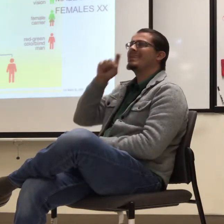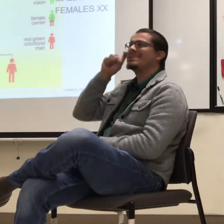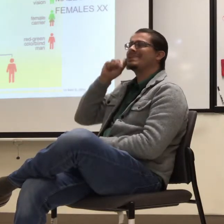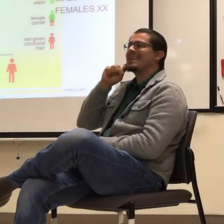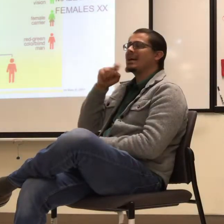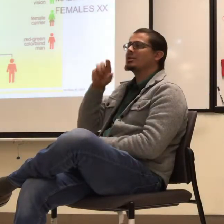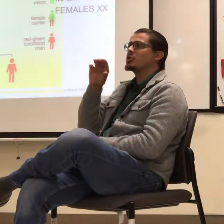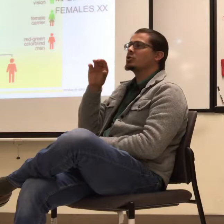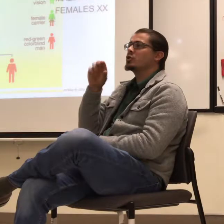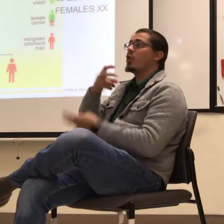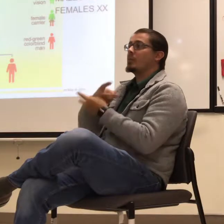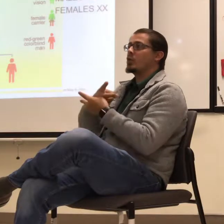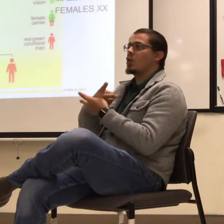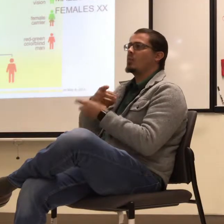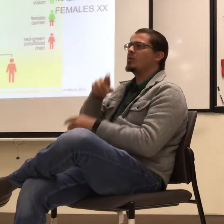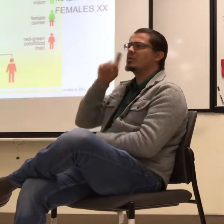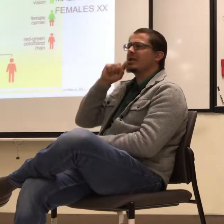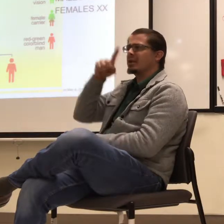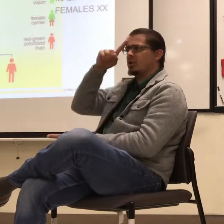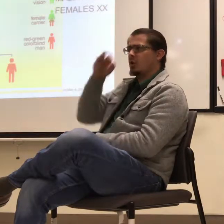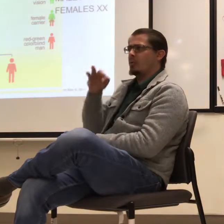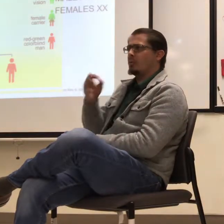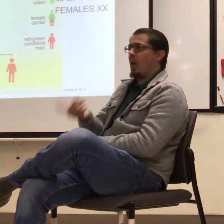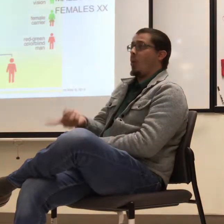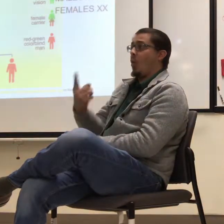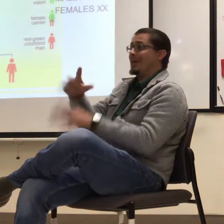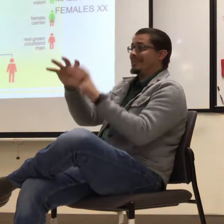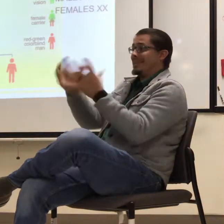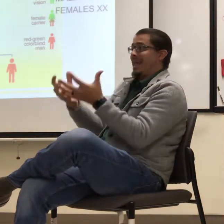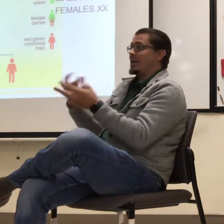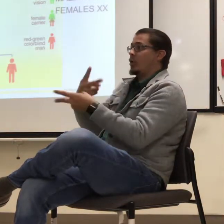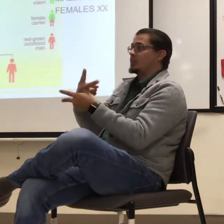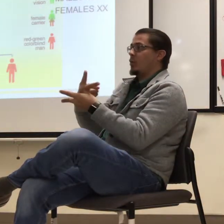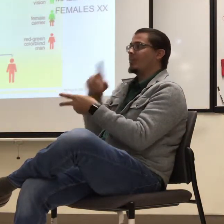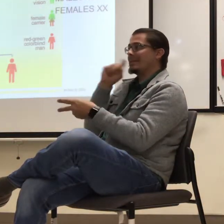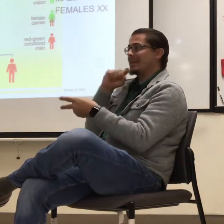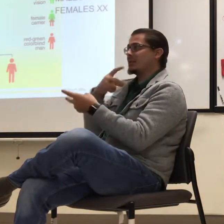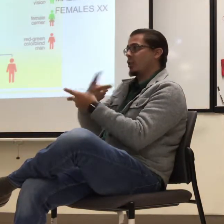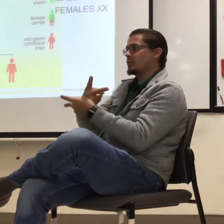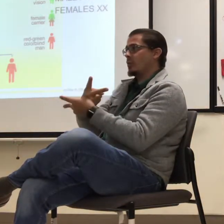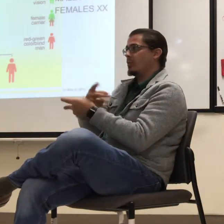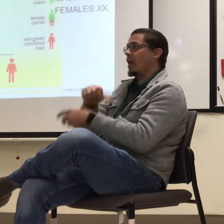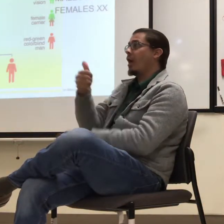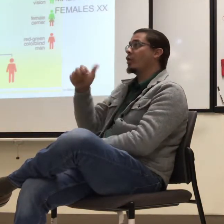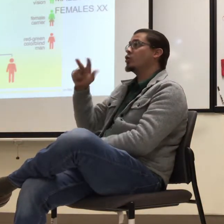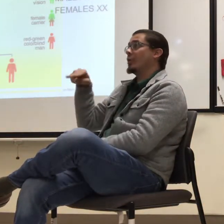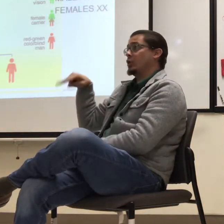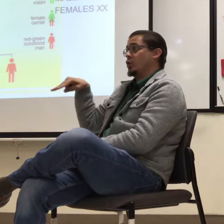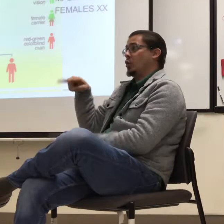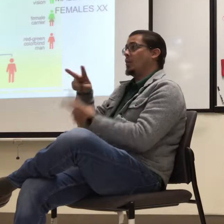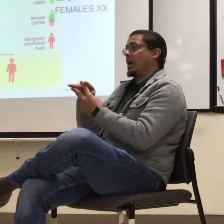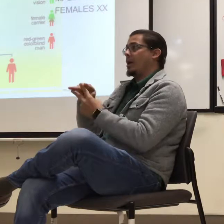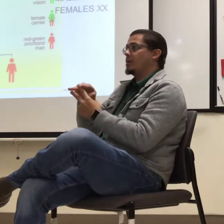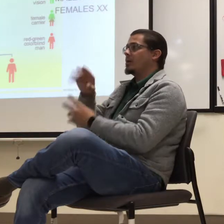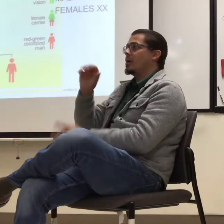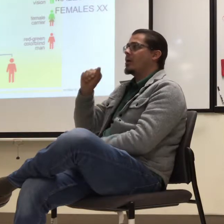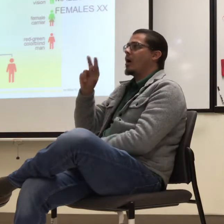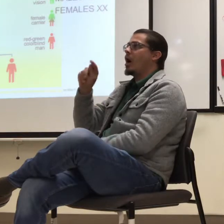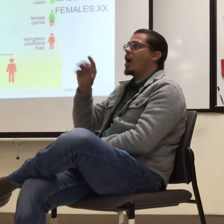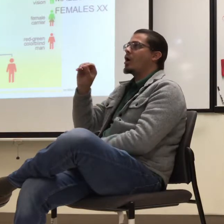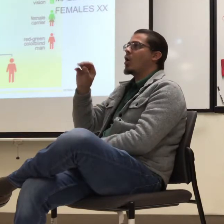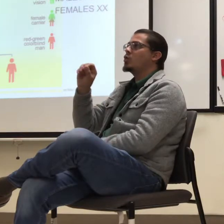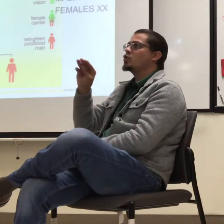chromosomes, your sex is determined by one set of chromosomes, the sex chromosomes. The other 22 pairs are